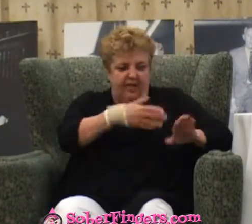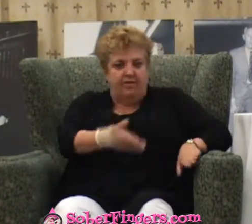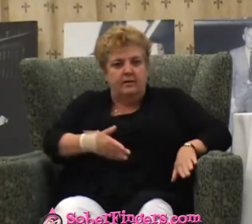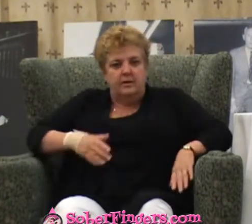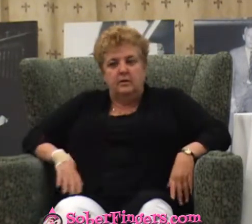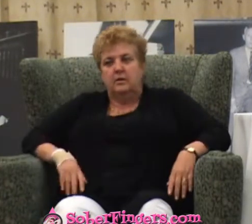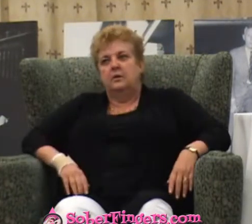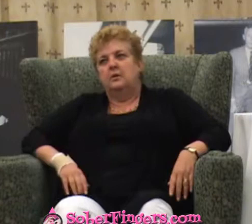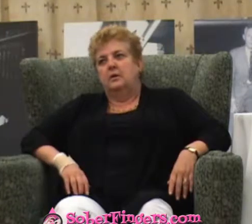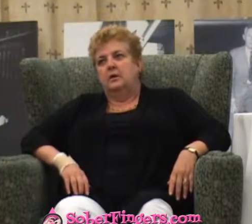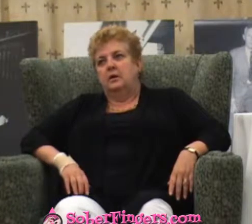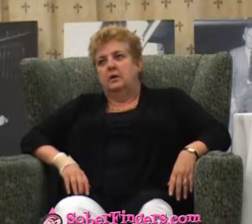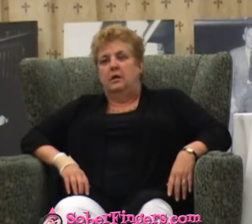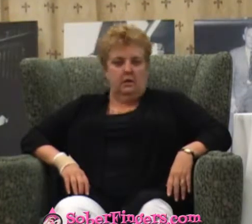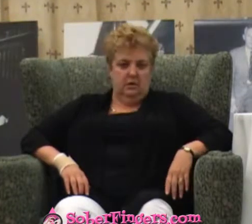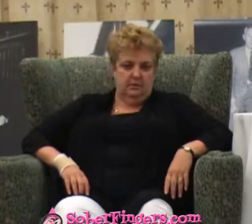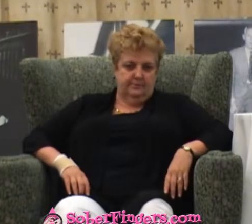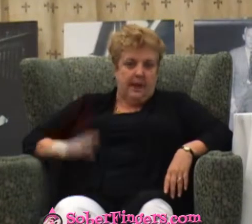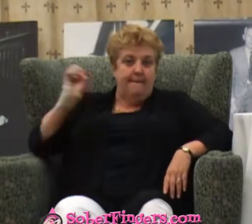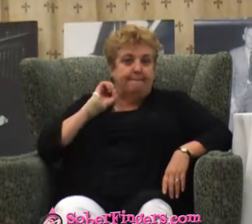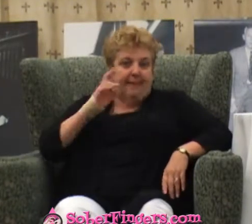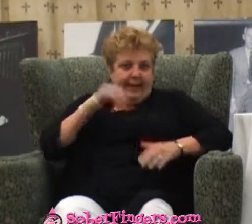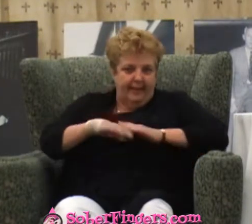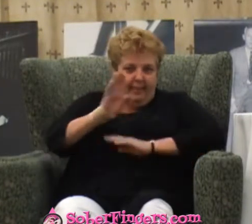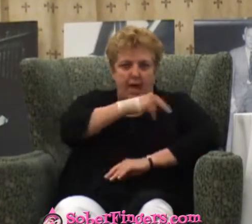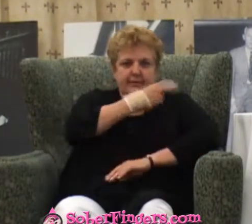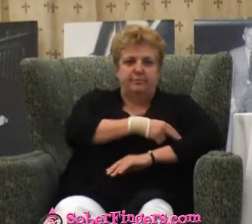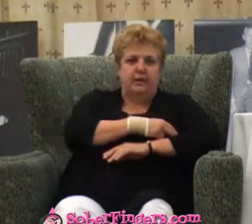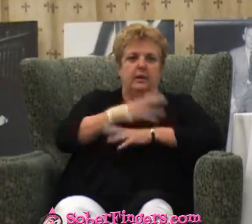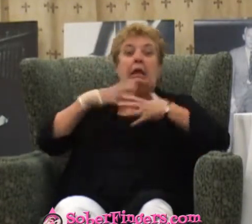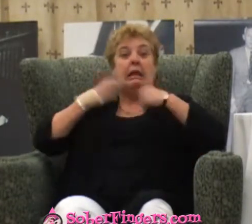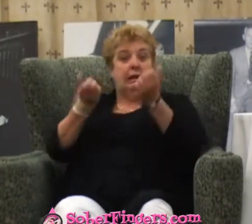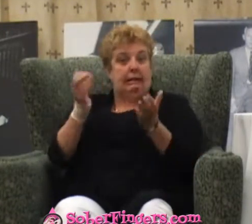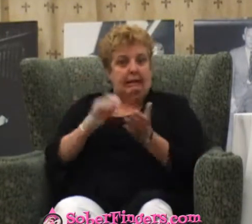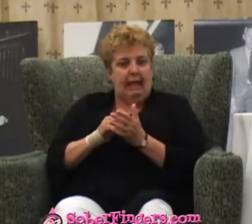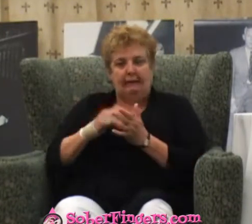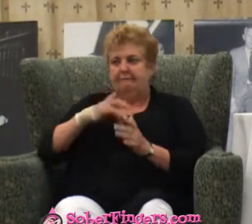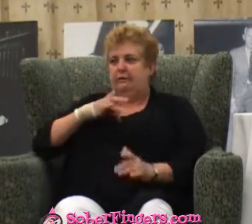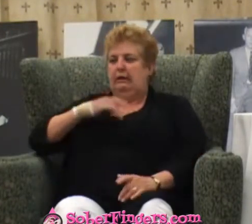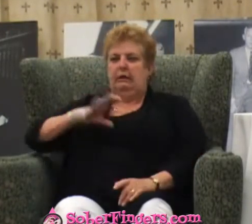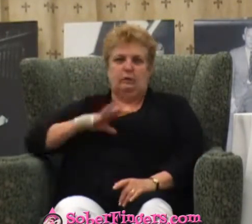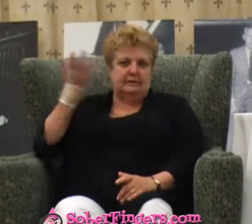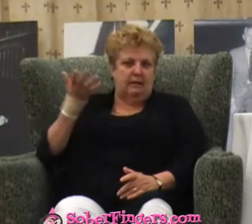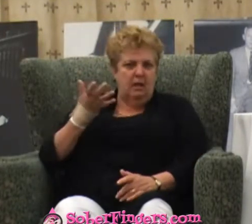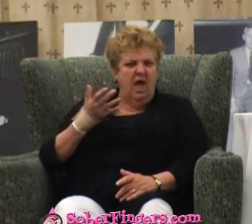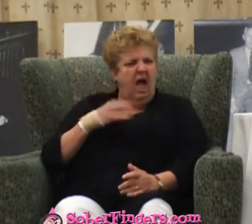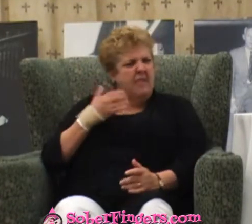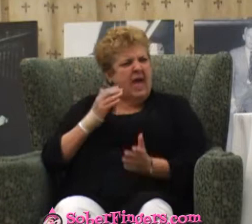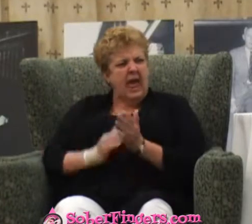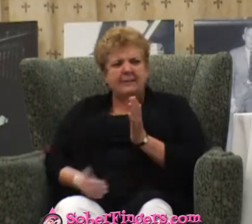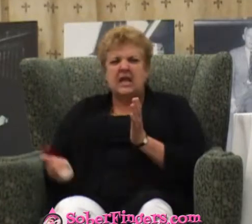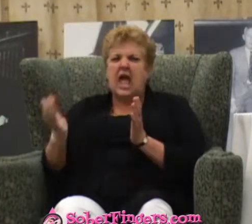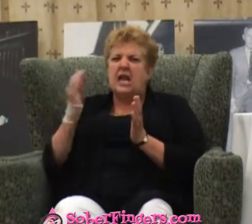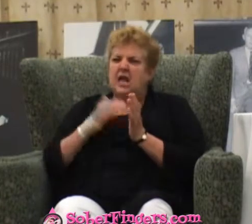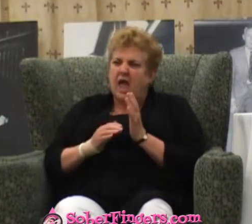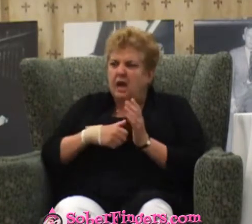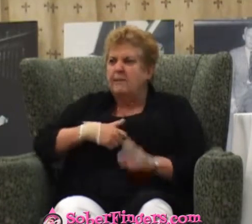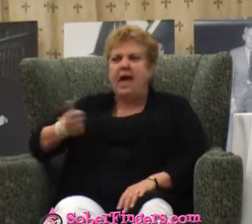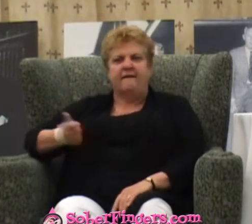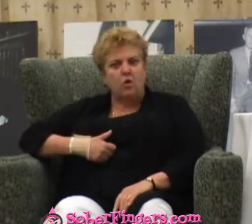hospital, healing up again. Another resentment. Now this goes on for years. Back and forth. Back and forth. Finally, he's